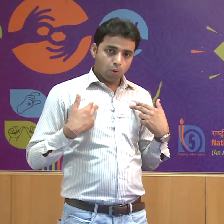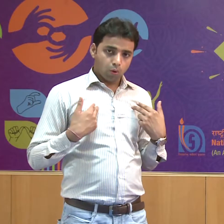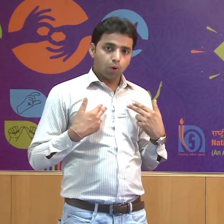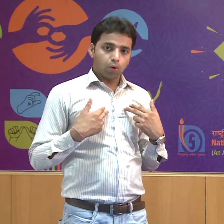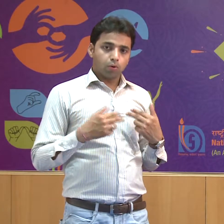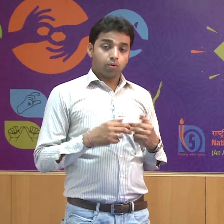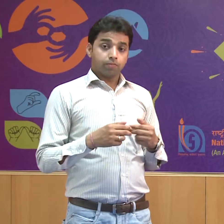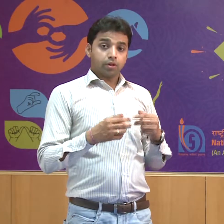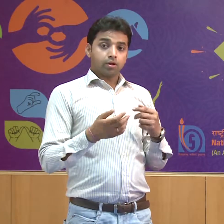recitation,